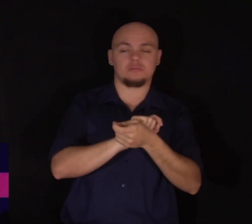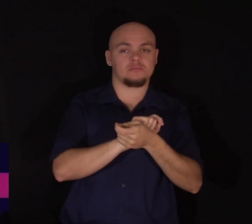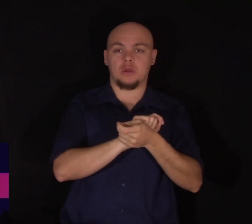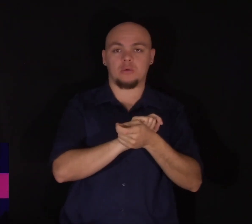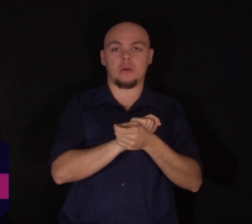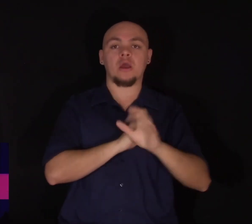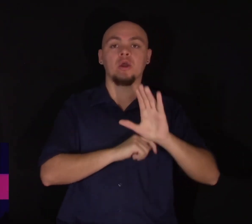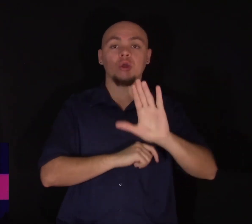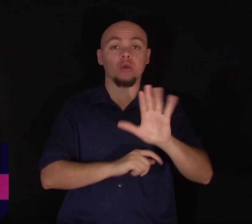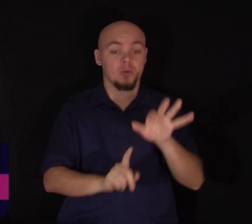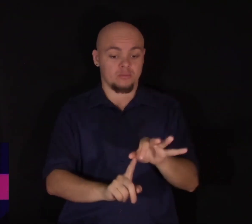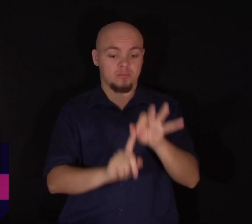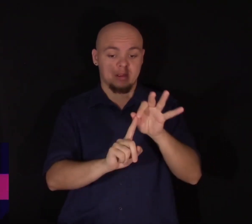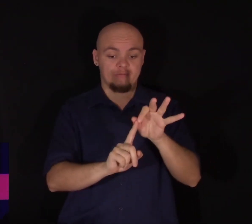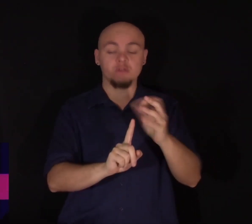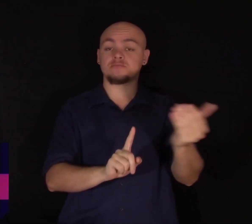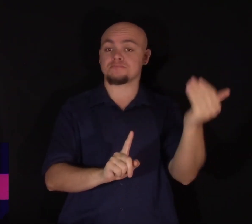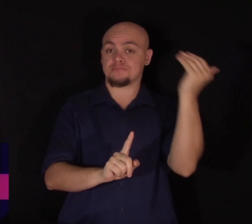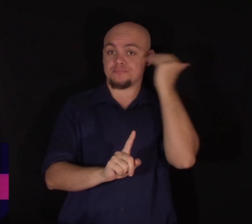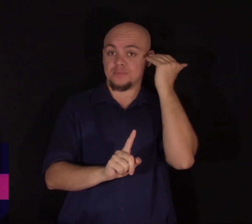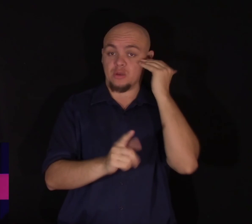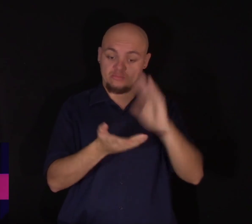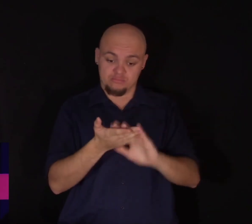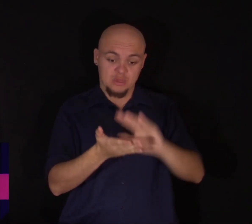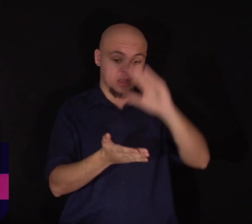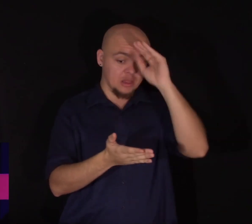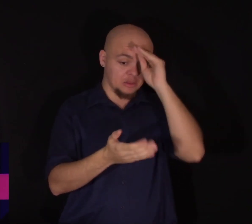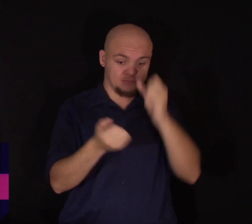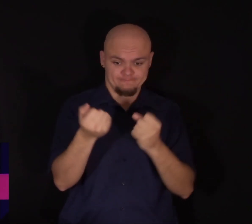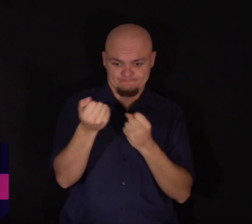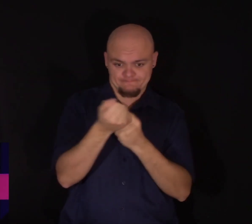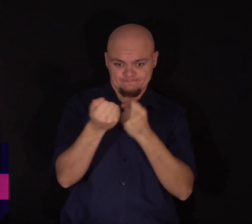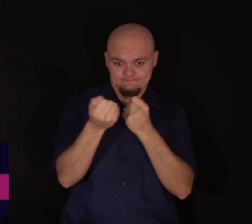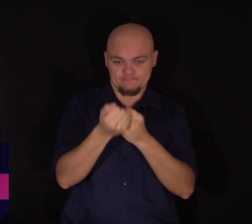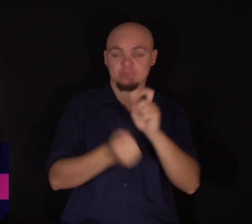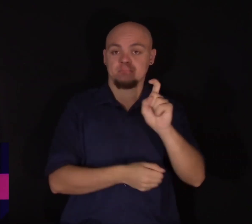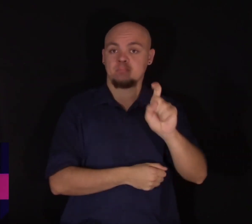use it, and assist them in that fight.